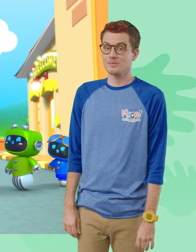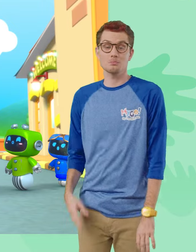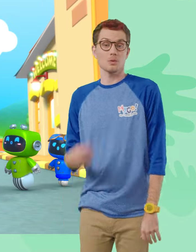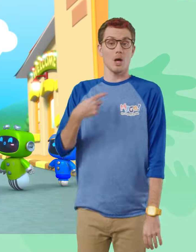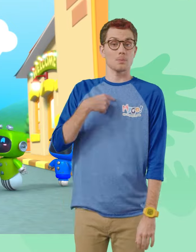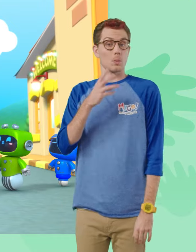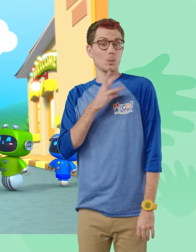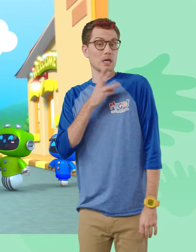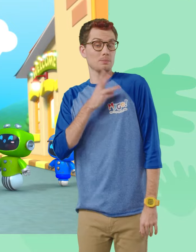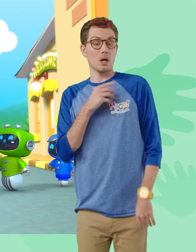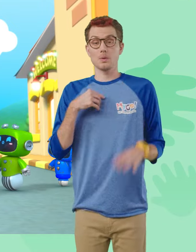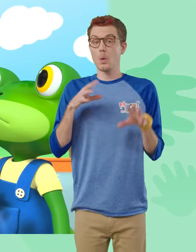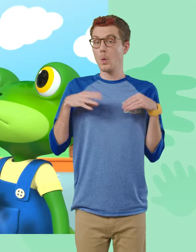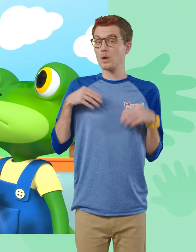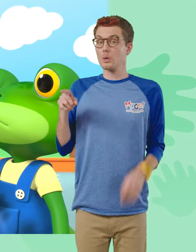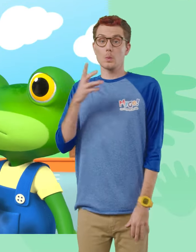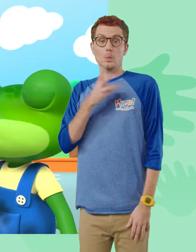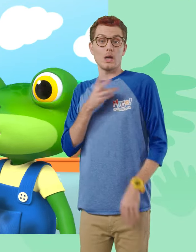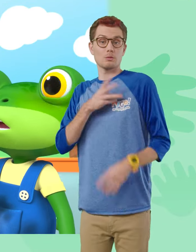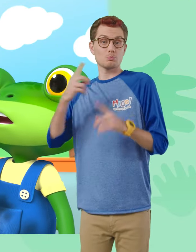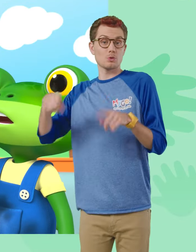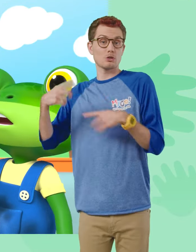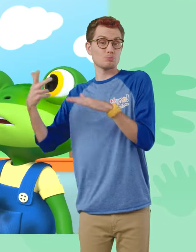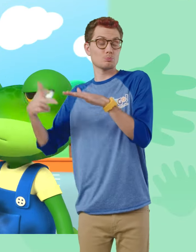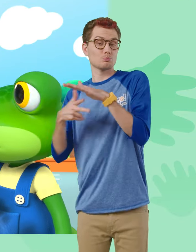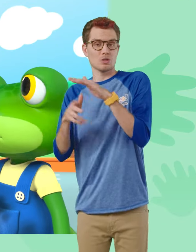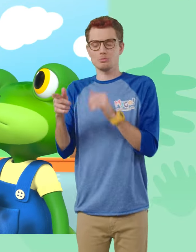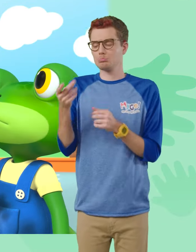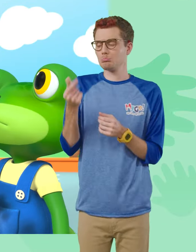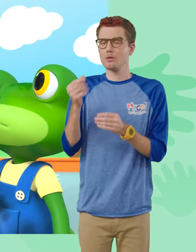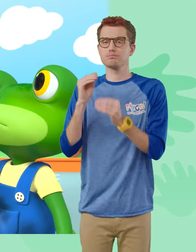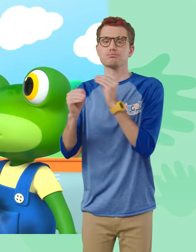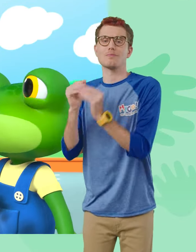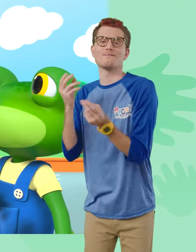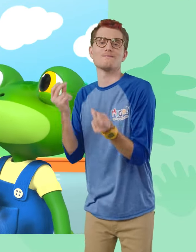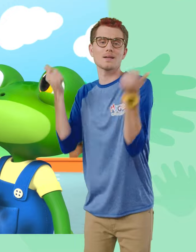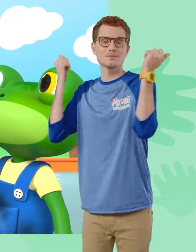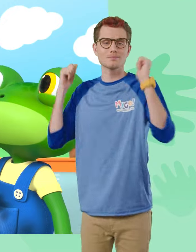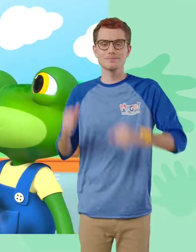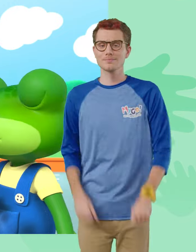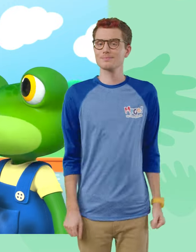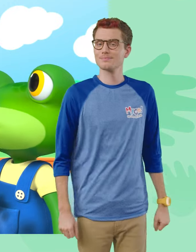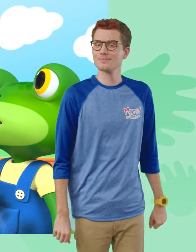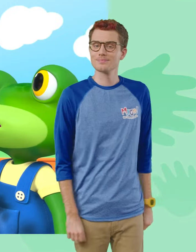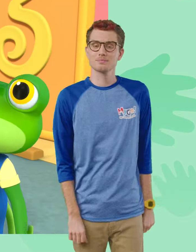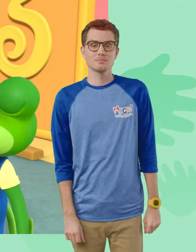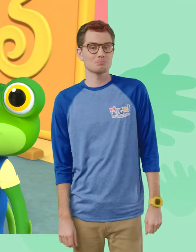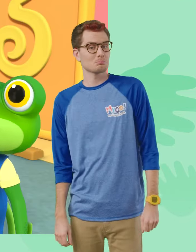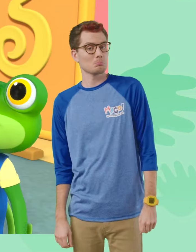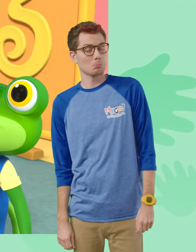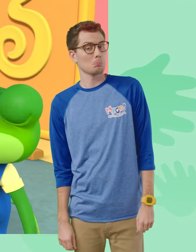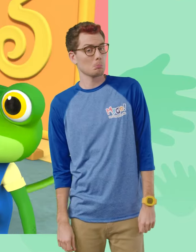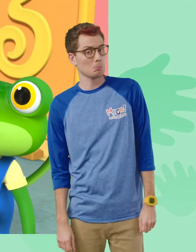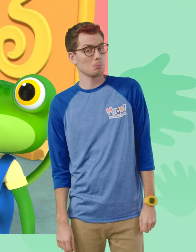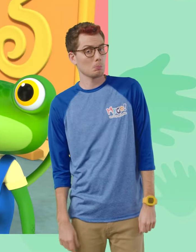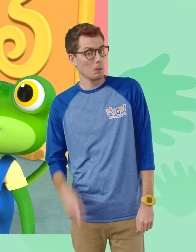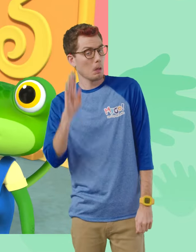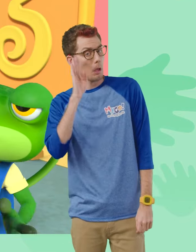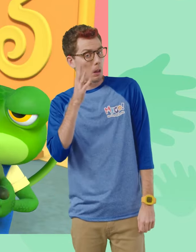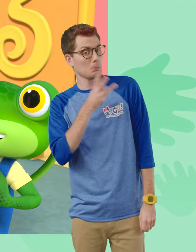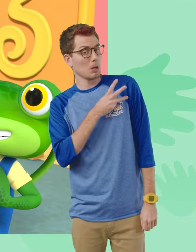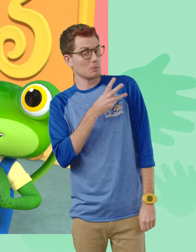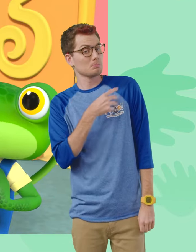I'm Wilbur T. Weasel, owner of Weasel's Wheels, fully automated to fix things fast. Hello,